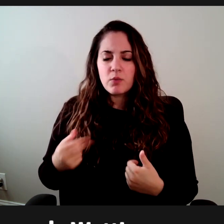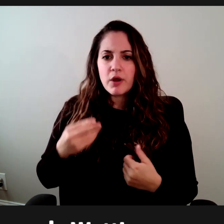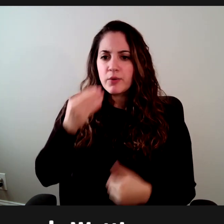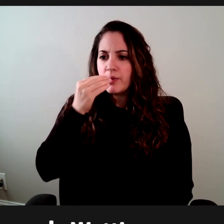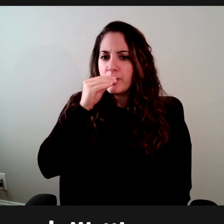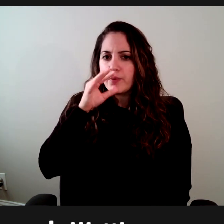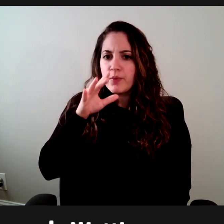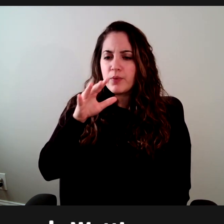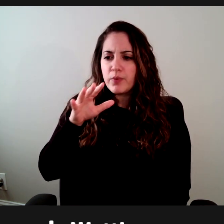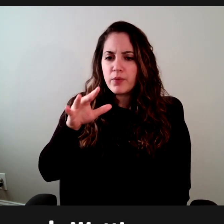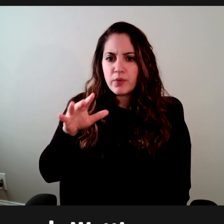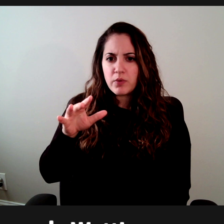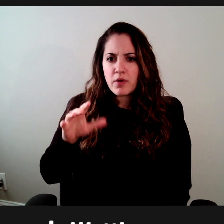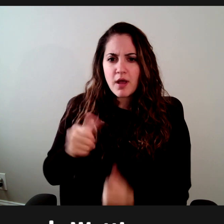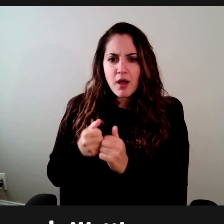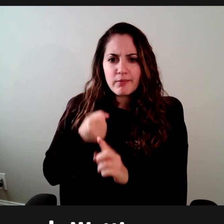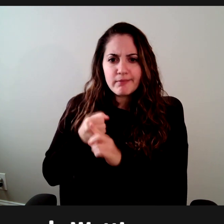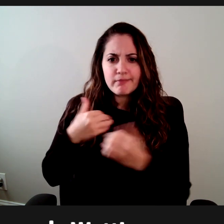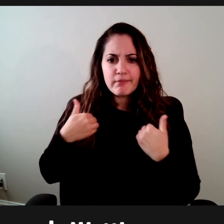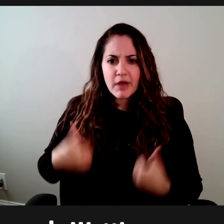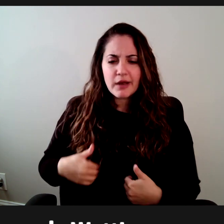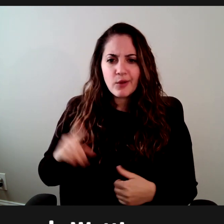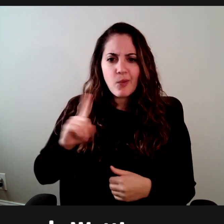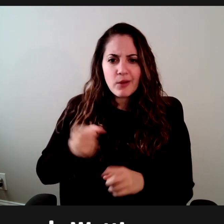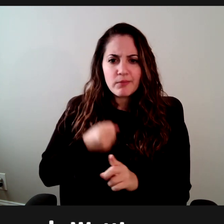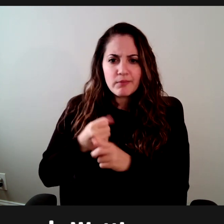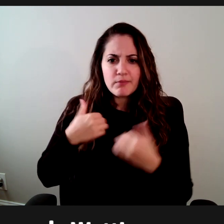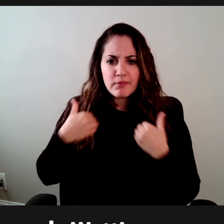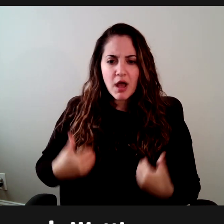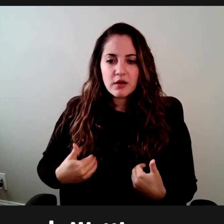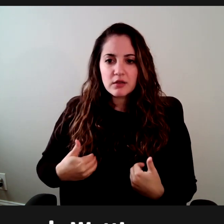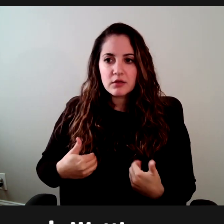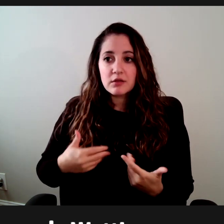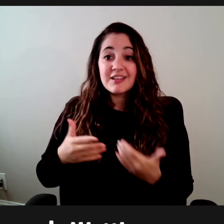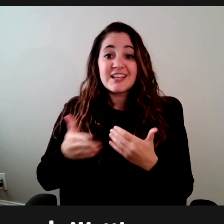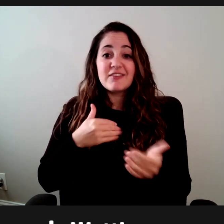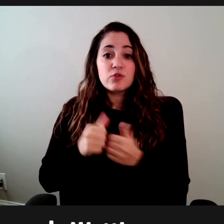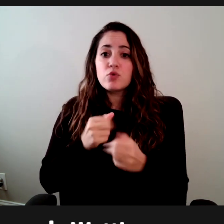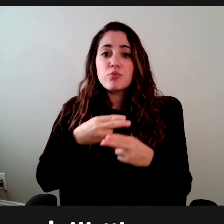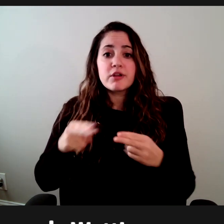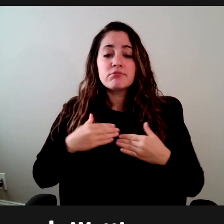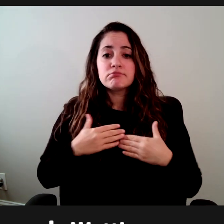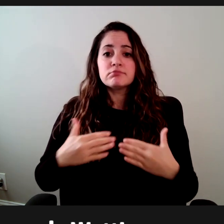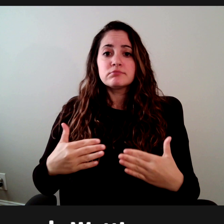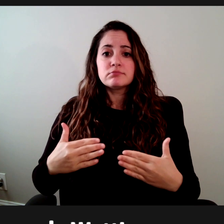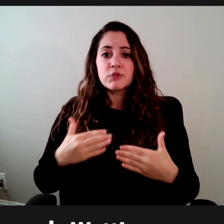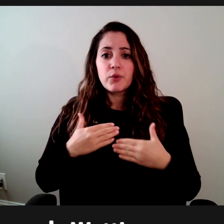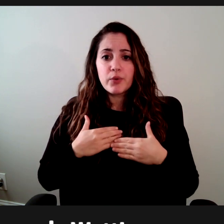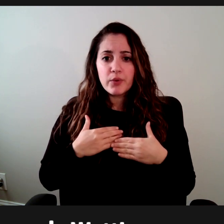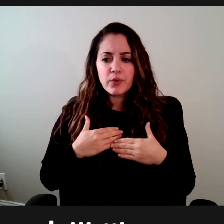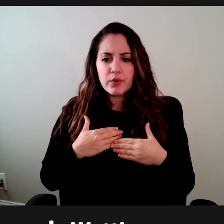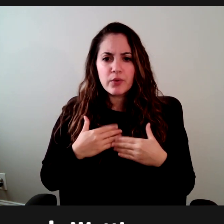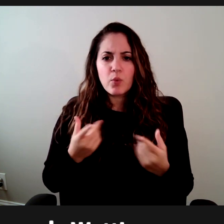can you just feel that, expansion, contraction? And just start to see, like, what, even just in that, just